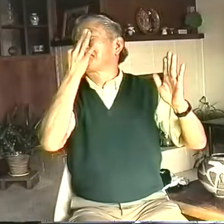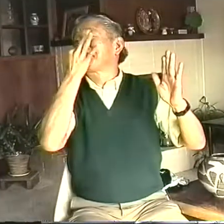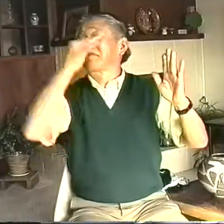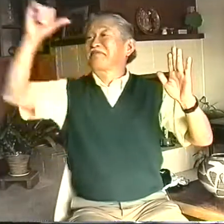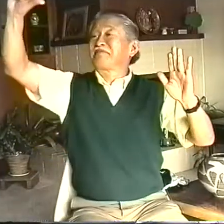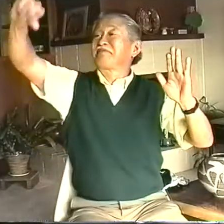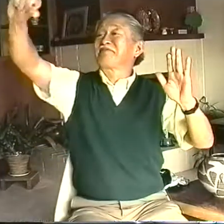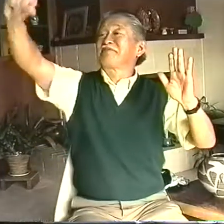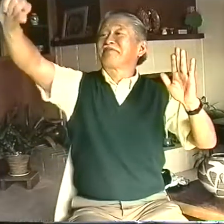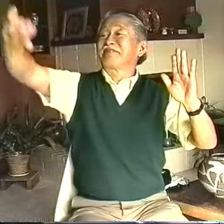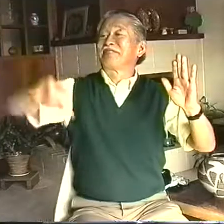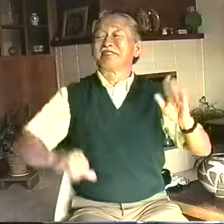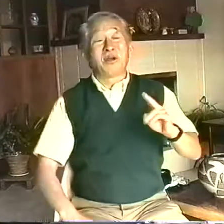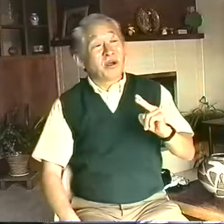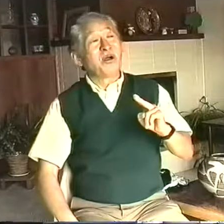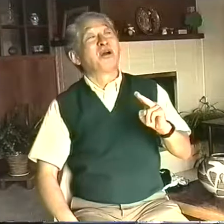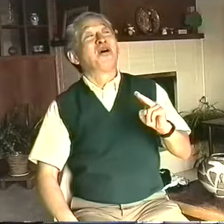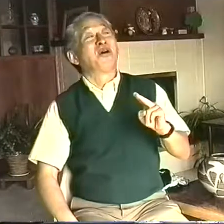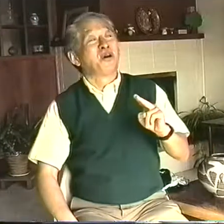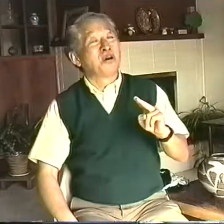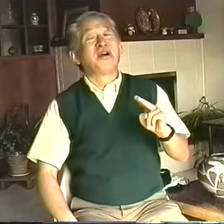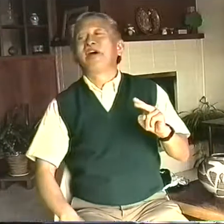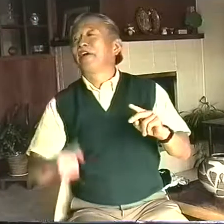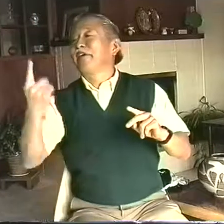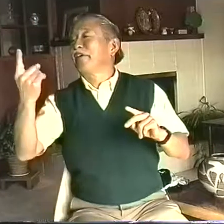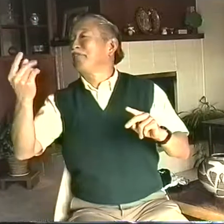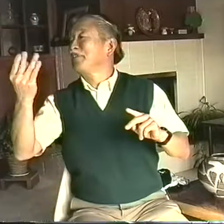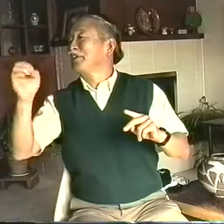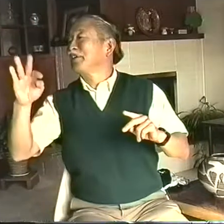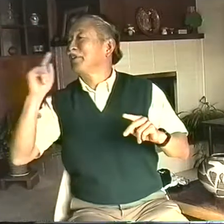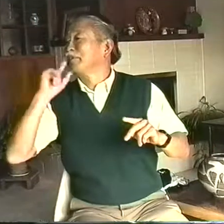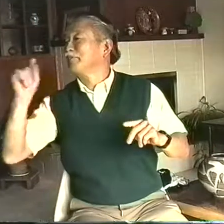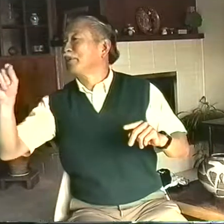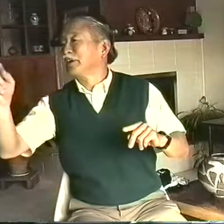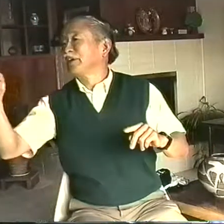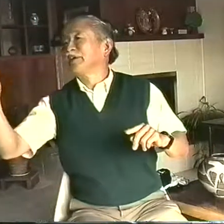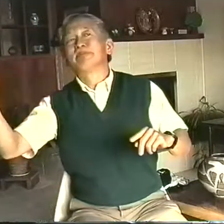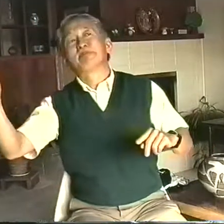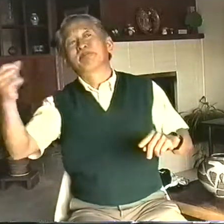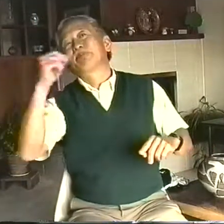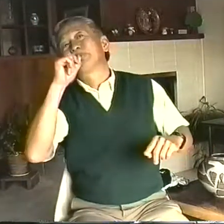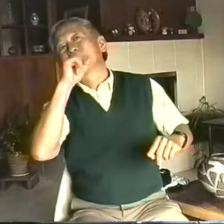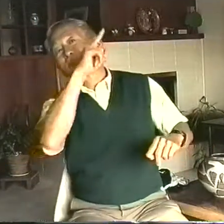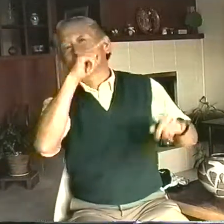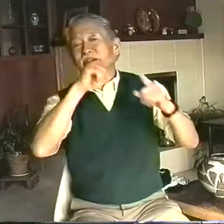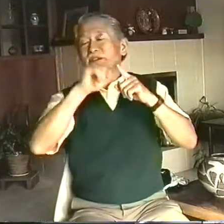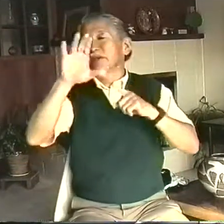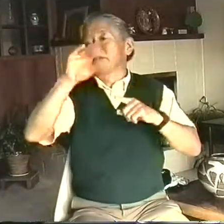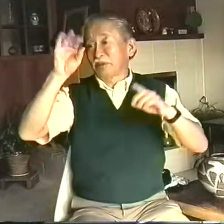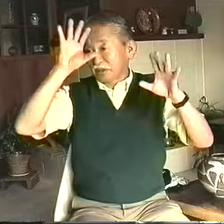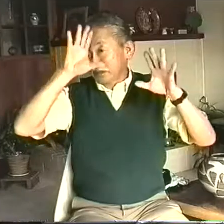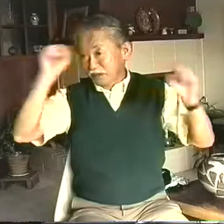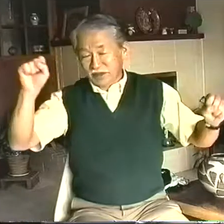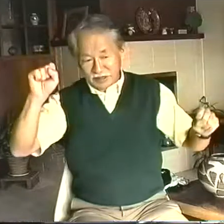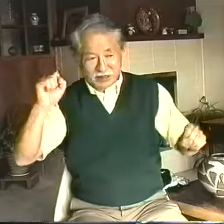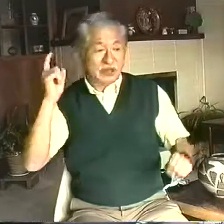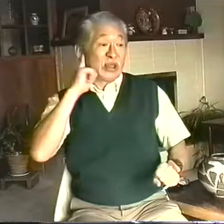to the market report, and I kind of gestured that this stinks, this is bad. Well, word somehow got out to the company